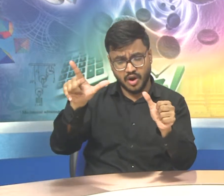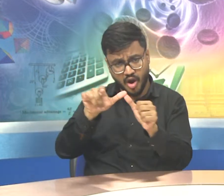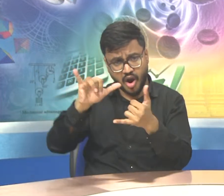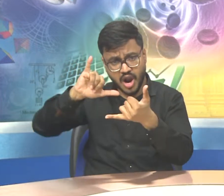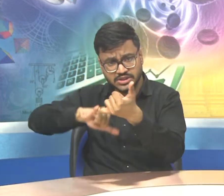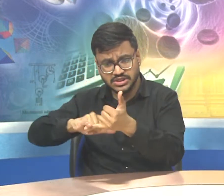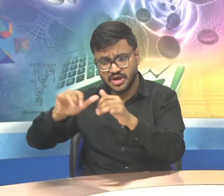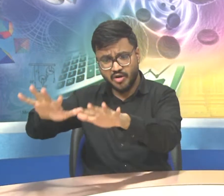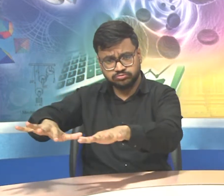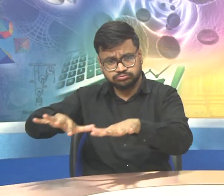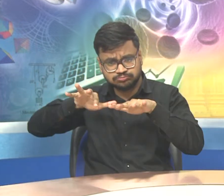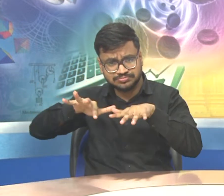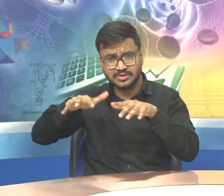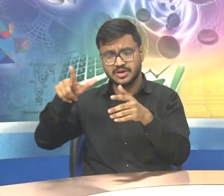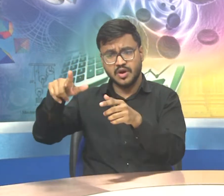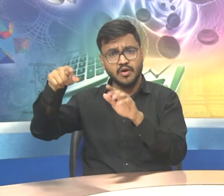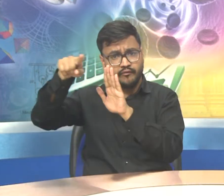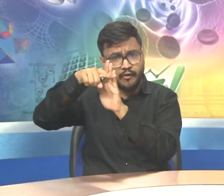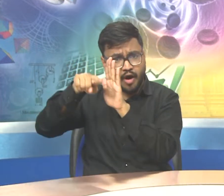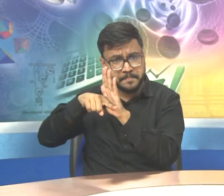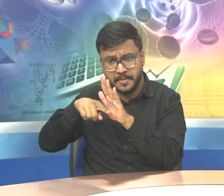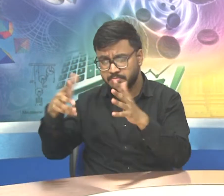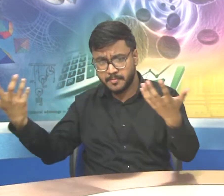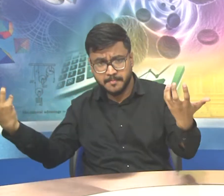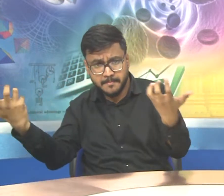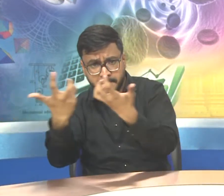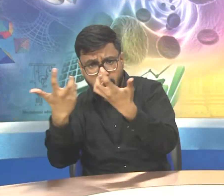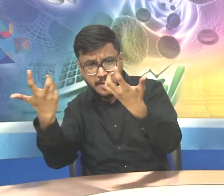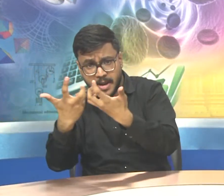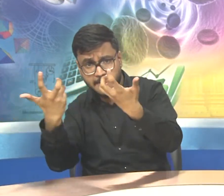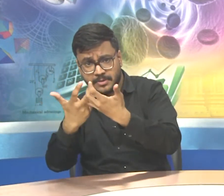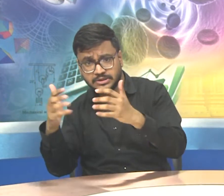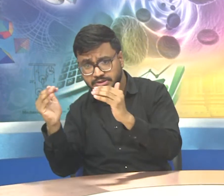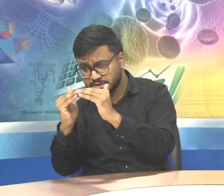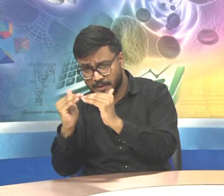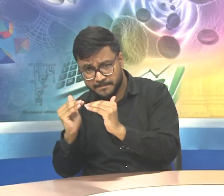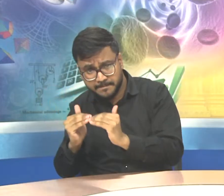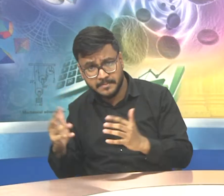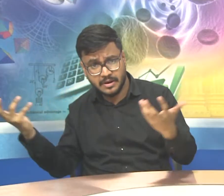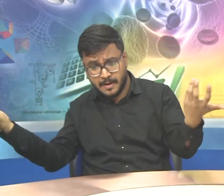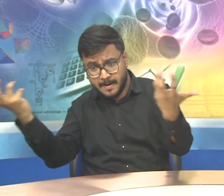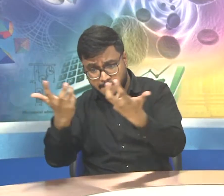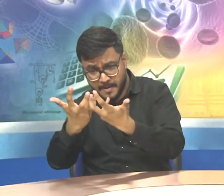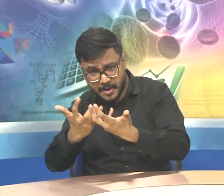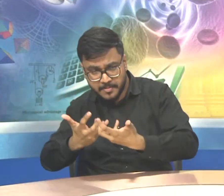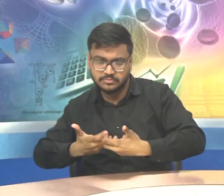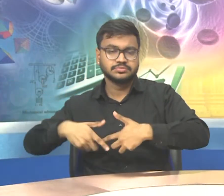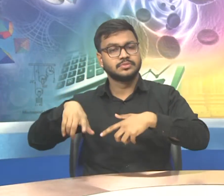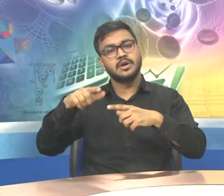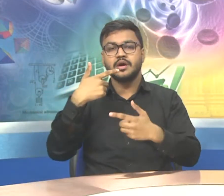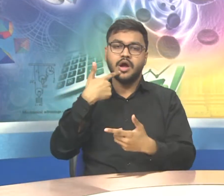A person should be qualified to be elected as a member of Lok